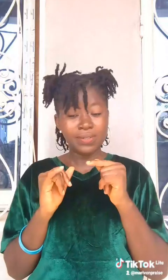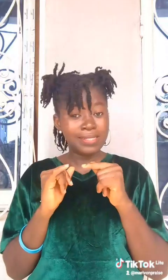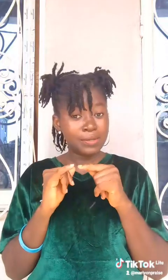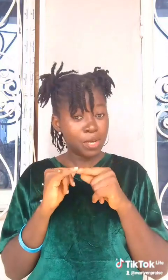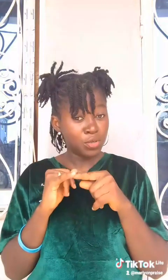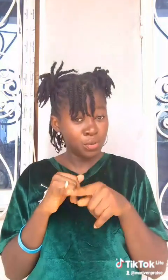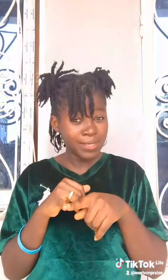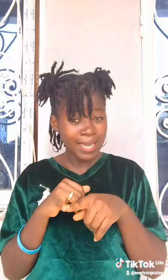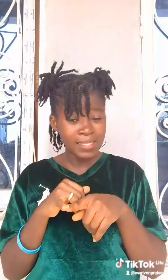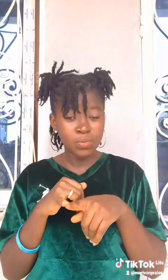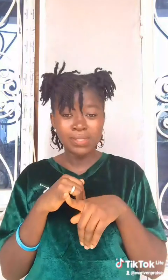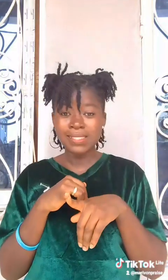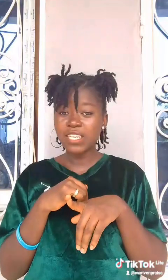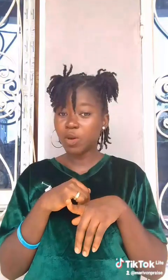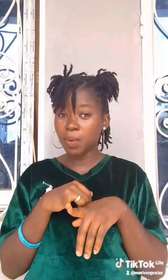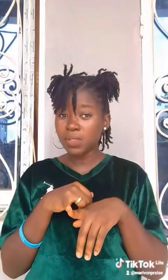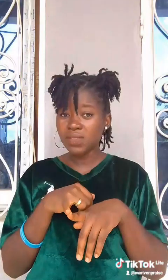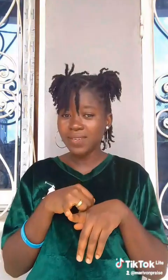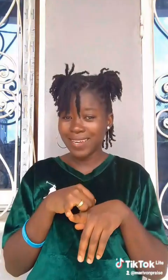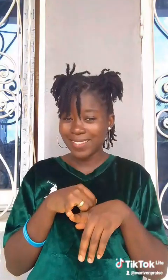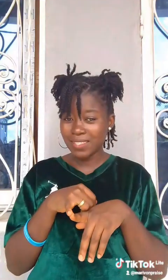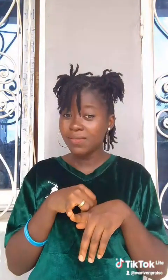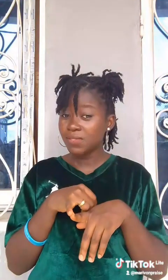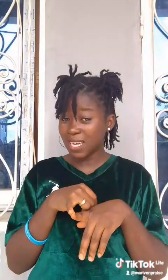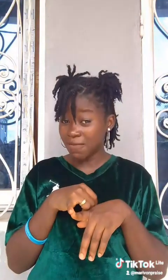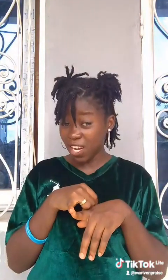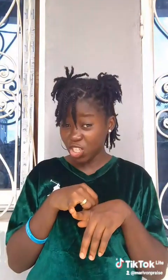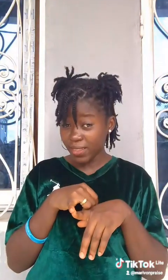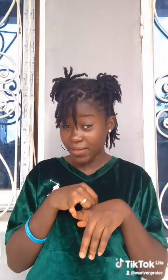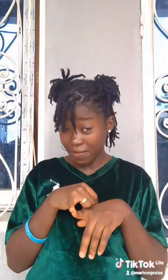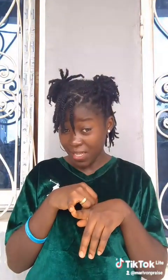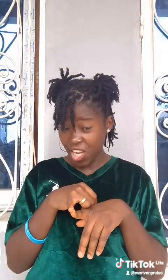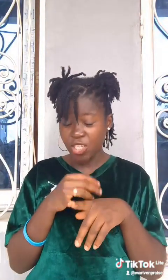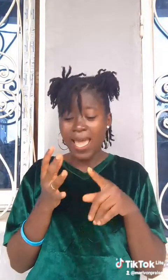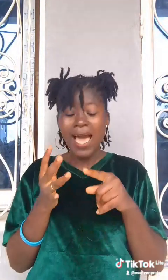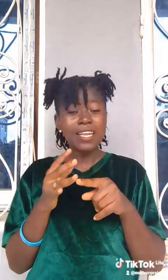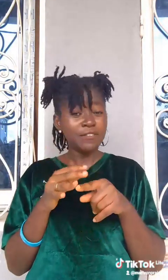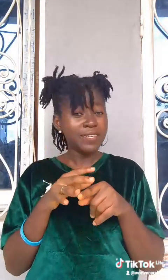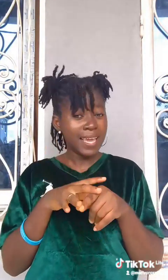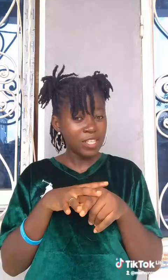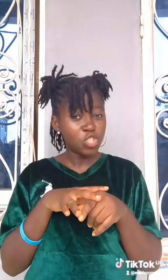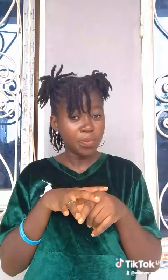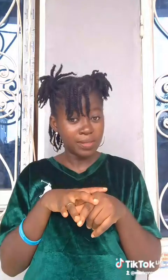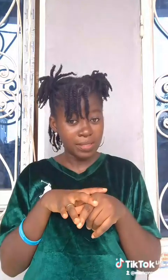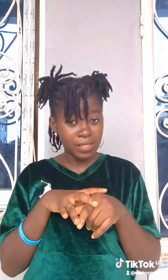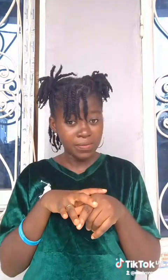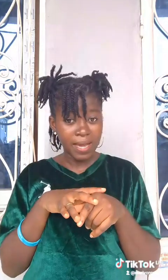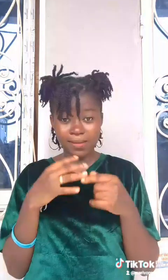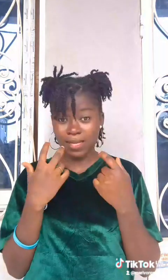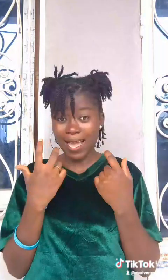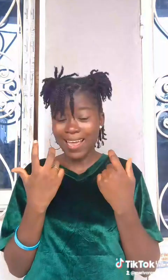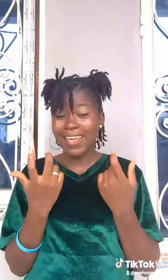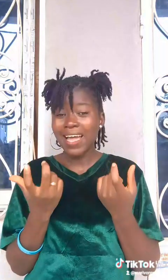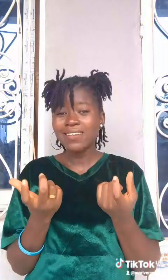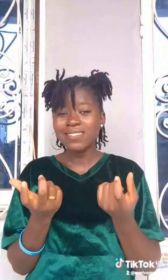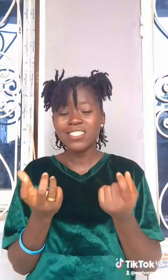you do your test, it will dictate if you're positive or negative. It's an advantage. And if in case you're positive and it's at the early stage,